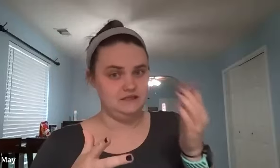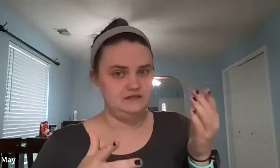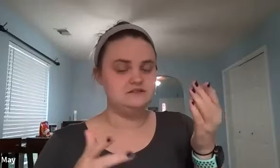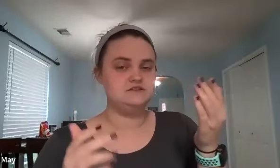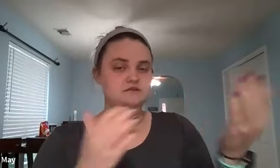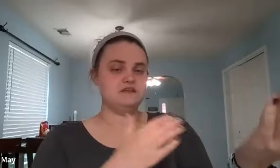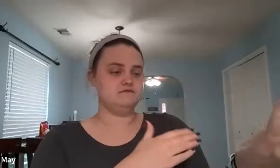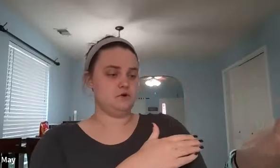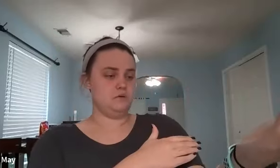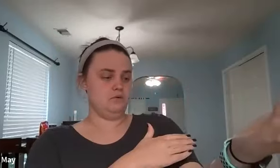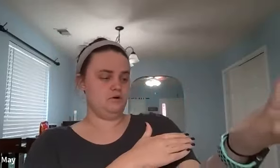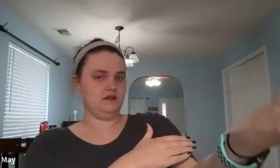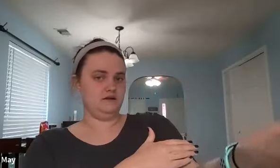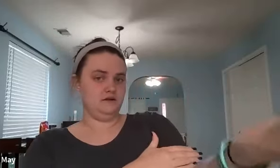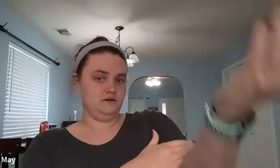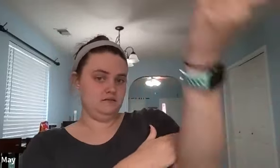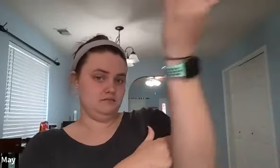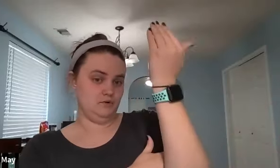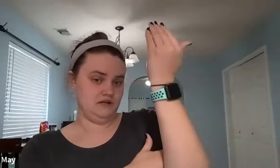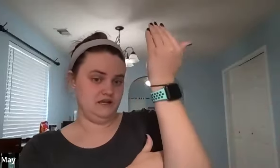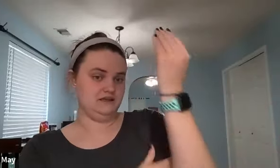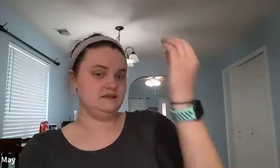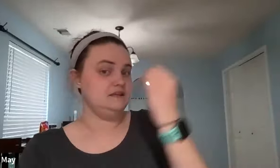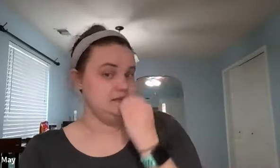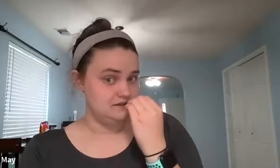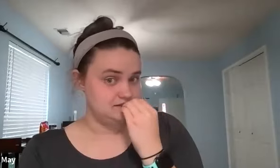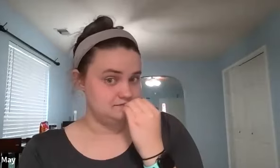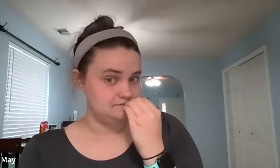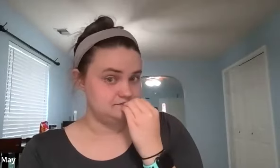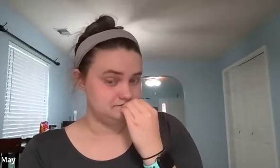eat. So the sign for morning eat.